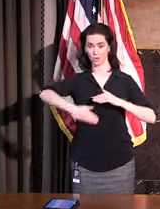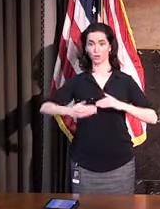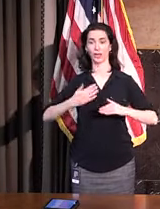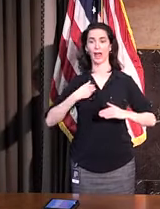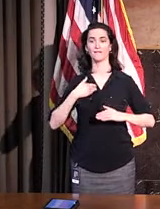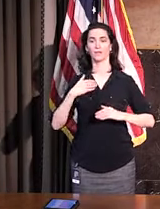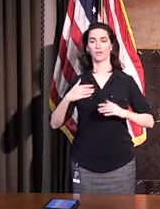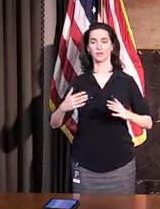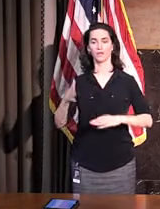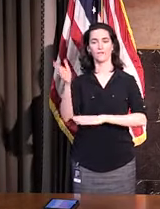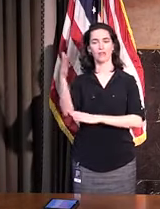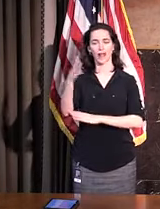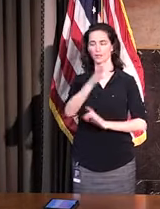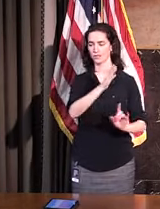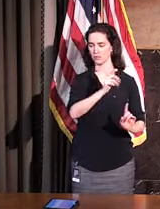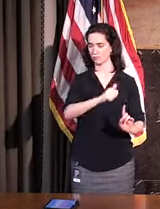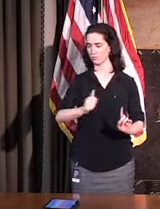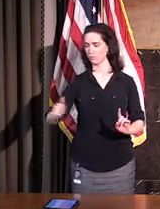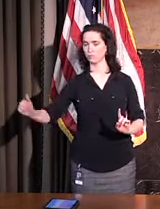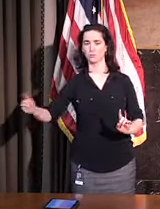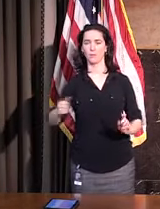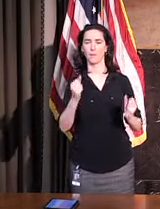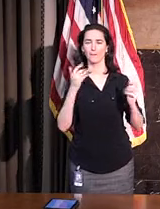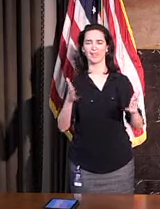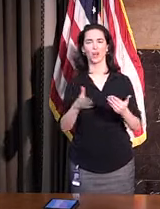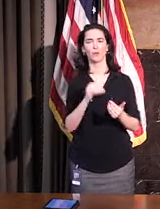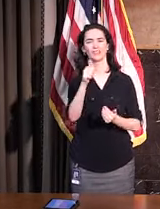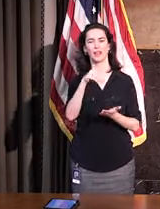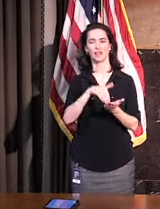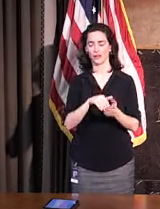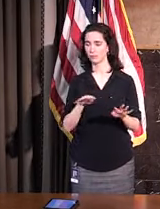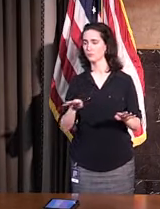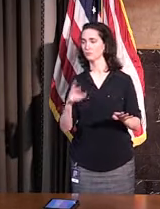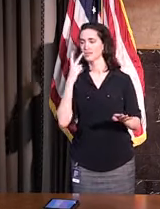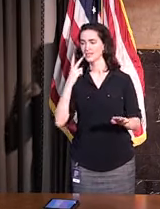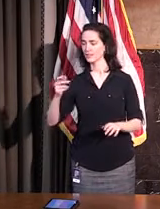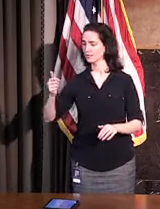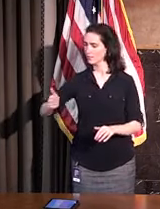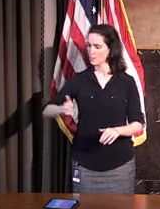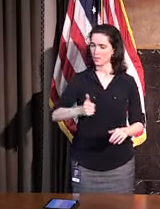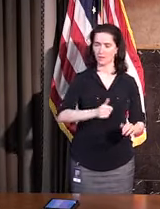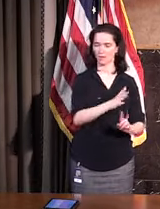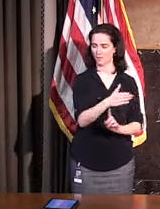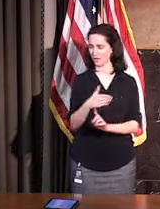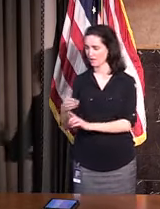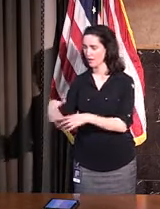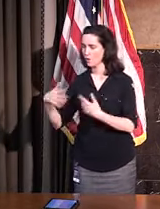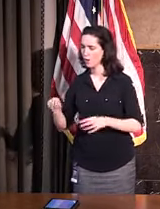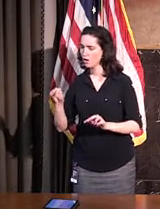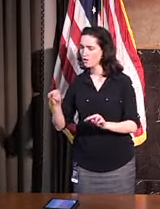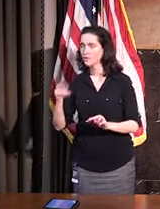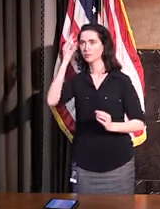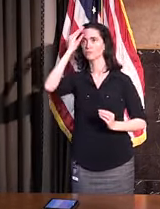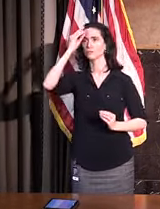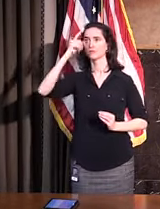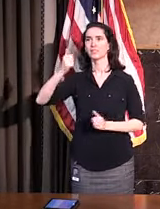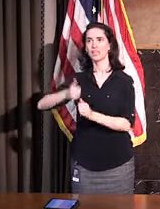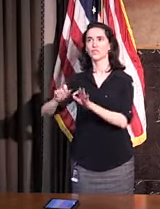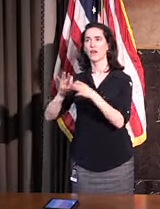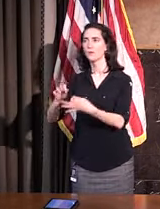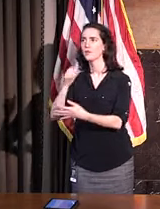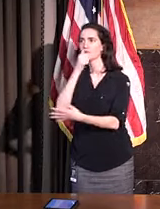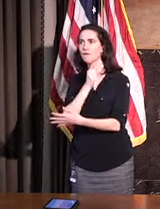striking when you see almost 10,000 flags out there and think about what each of those families had to go through. So it's important 12